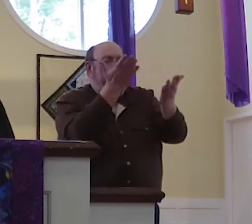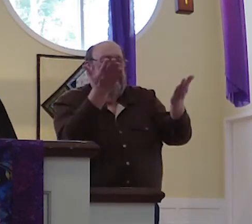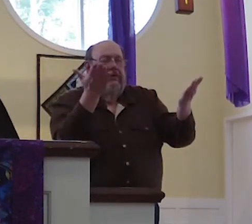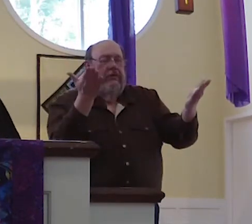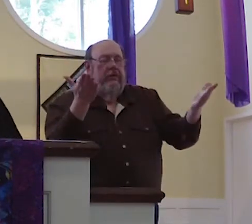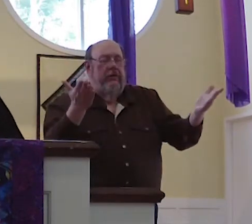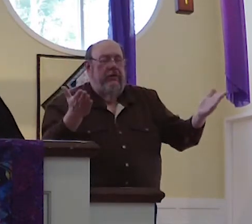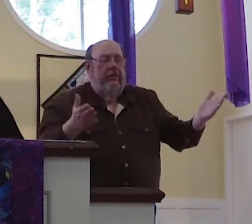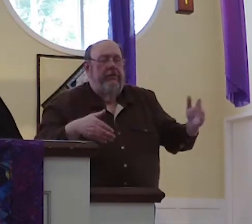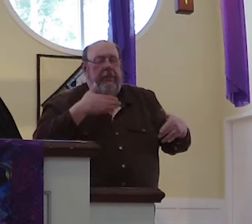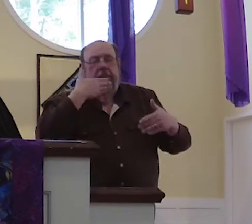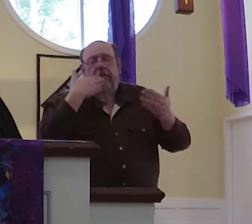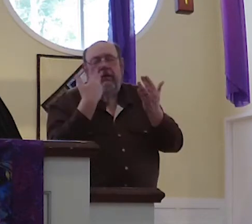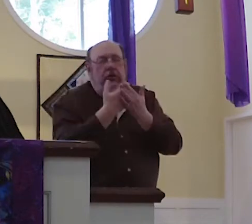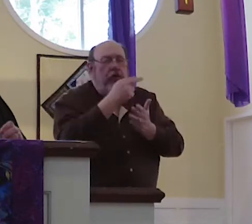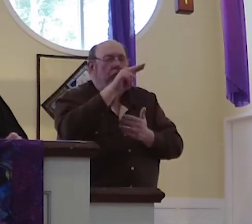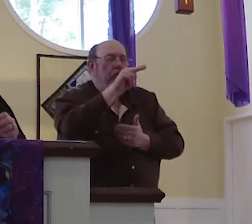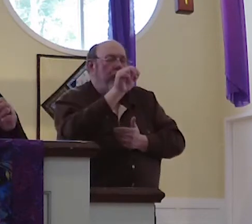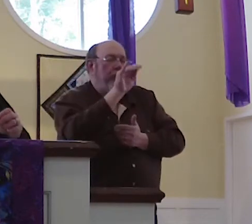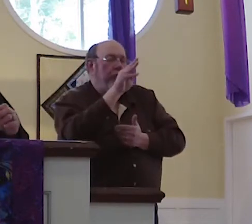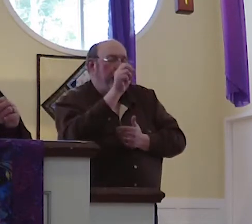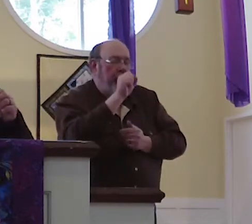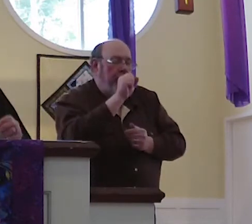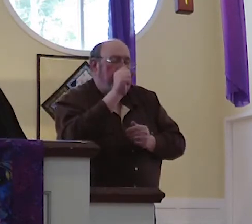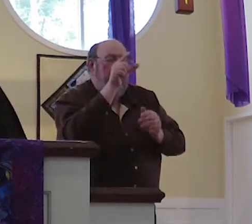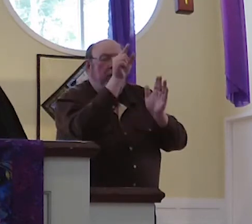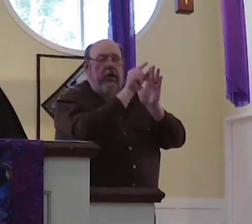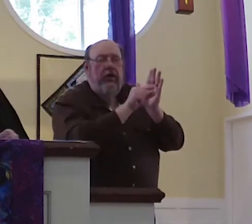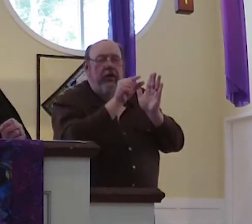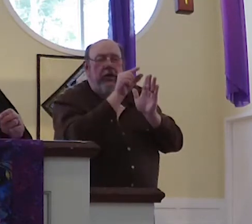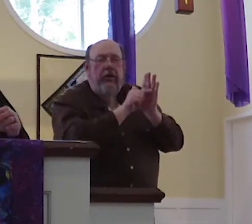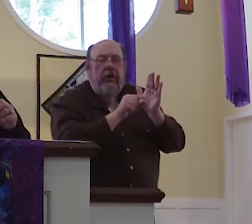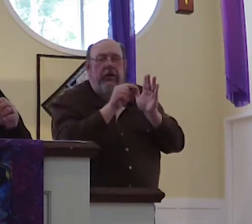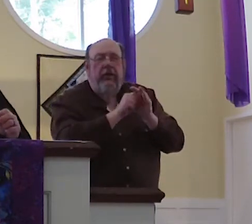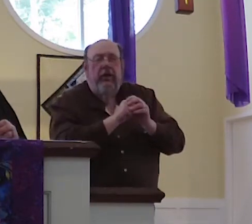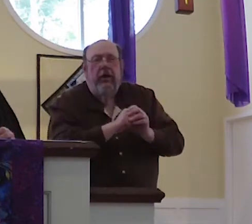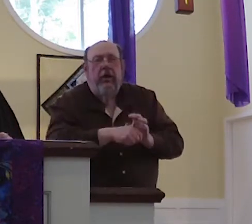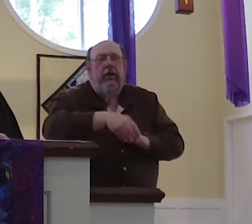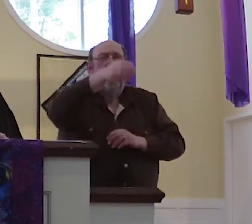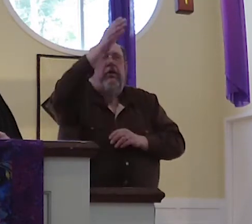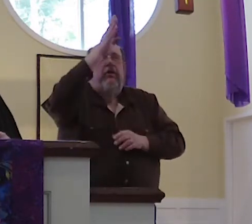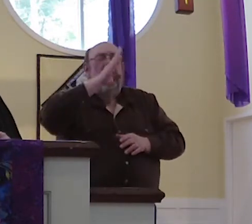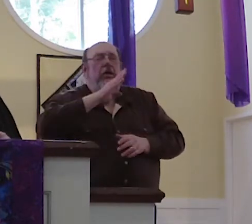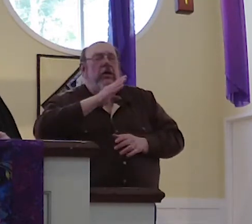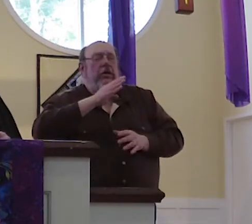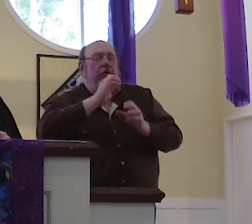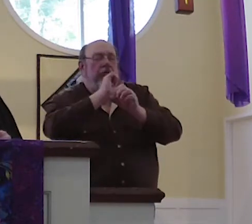The good news of the gospel is that this God, the God who created everything, doesn't just love us.